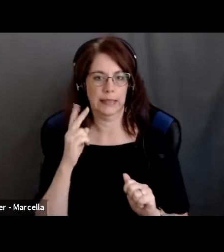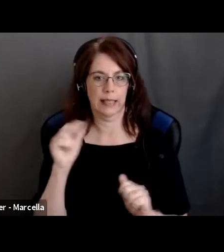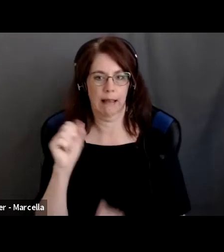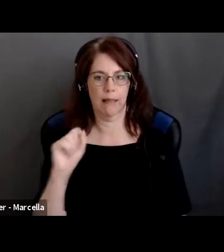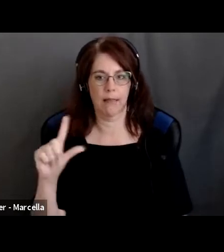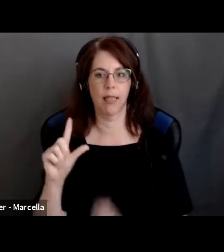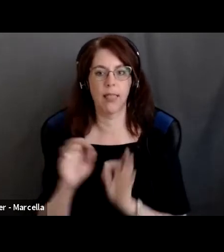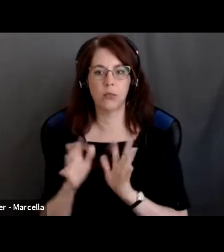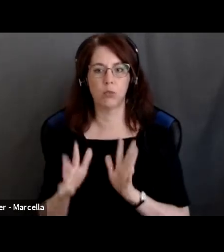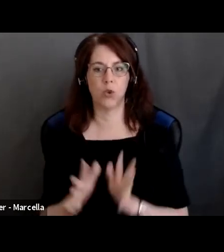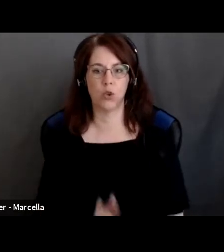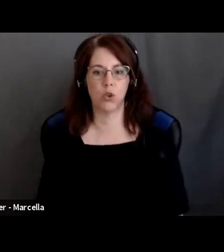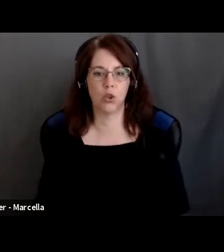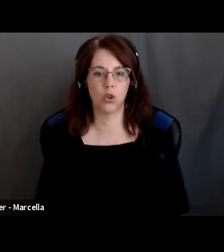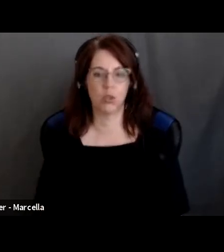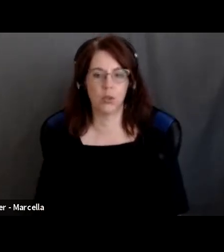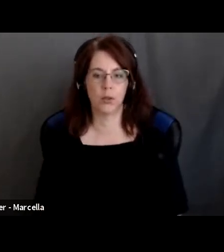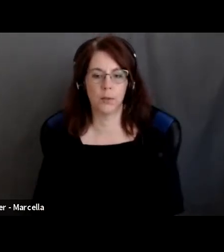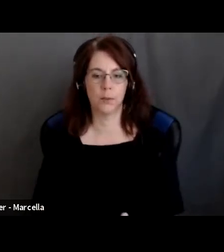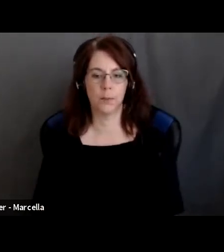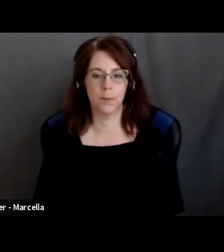ASL sign language.